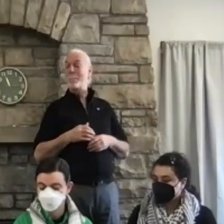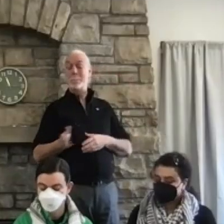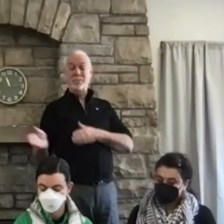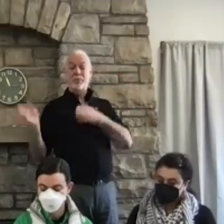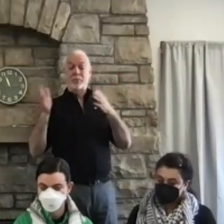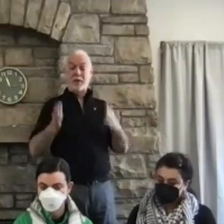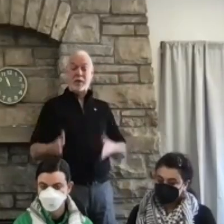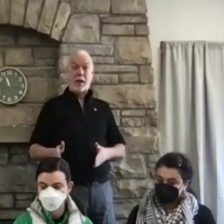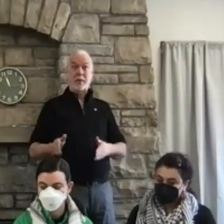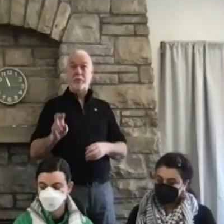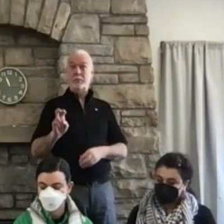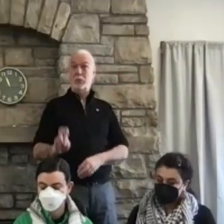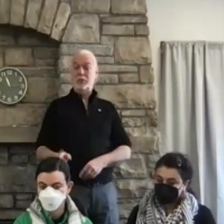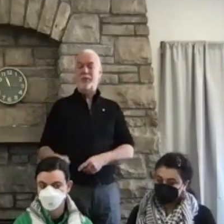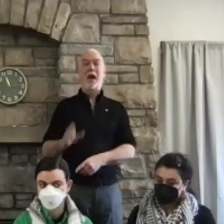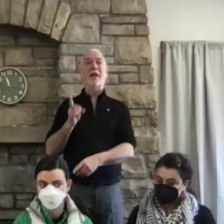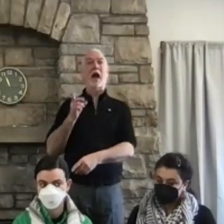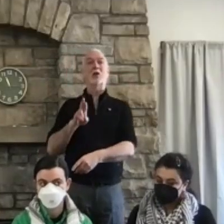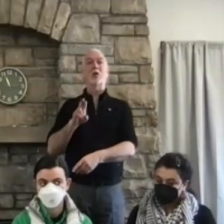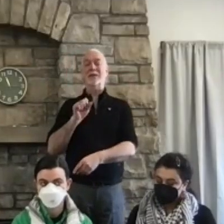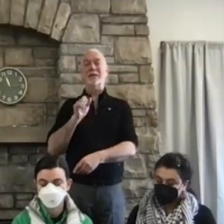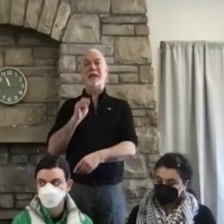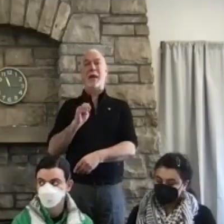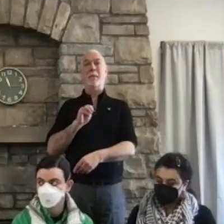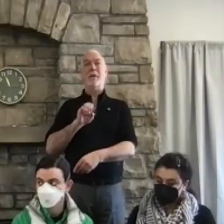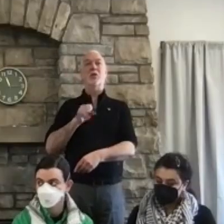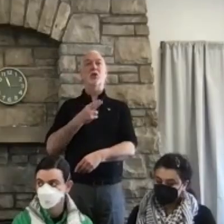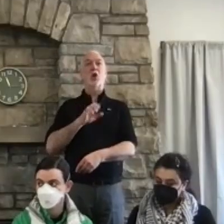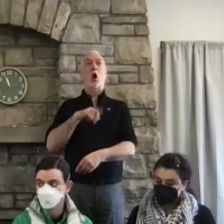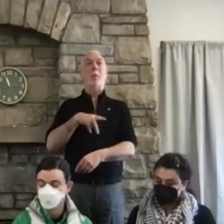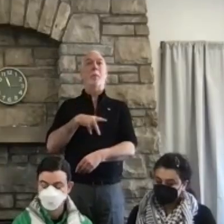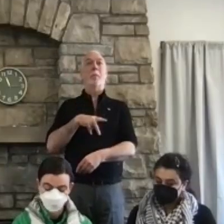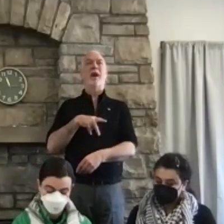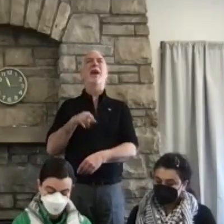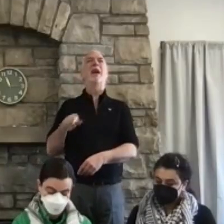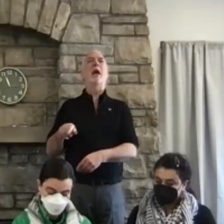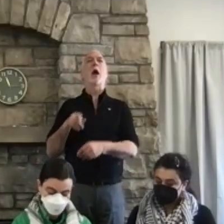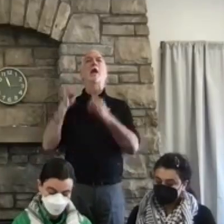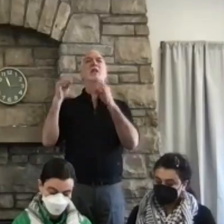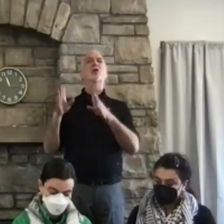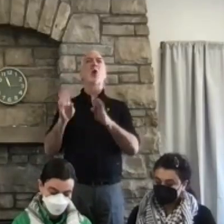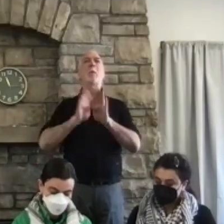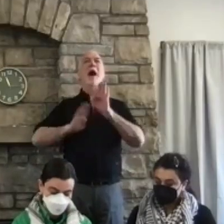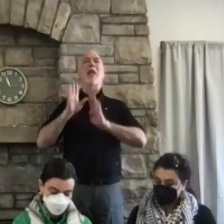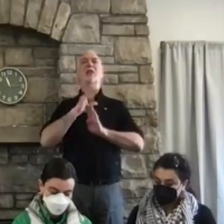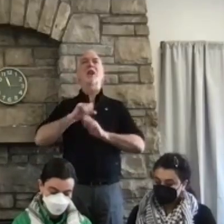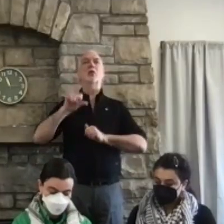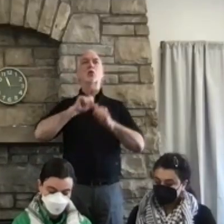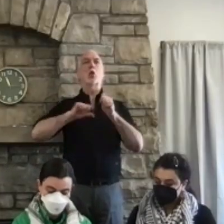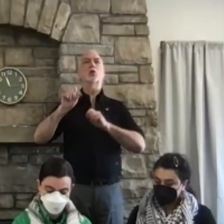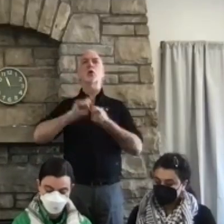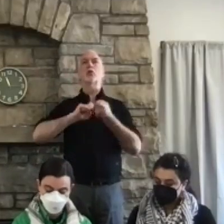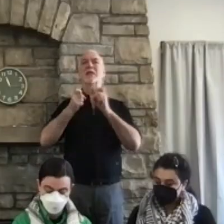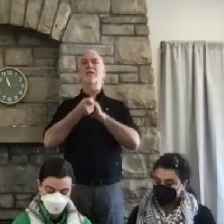Our next panelist is Dr. Sam Sharp. Dr. Sharp is a professor of biology and social transformation